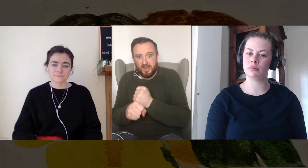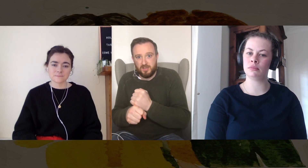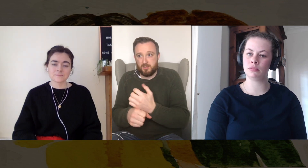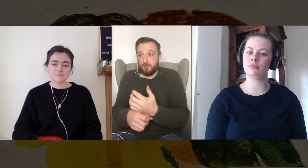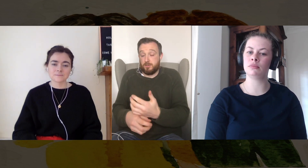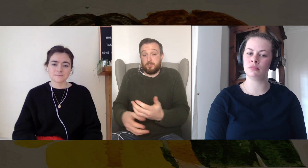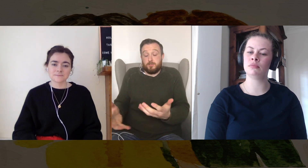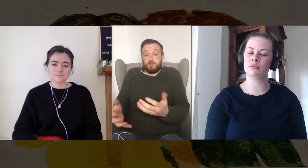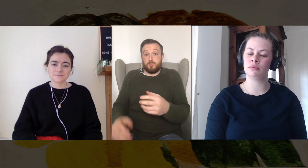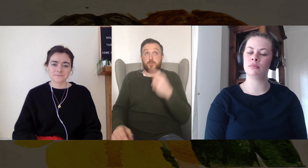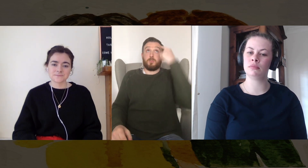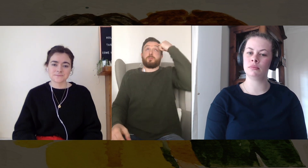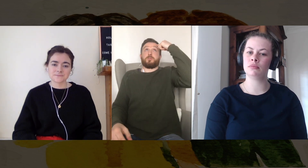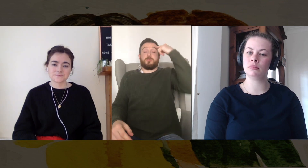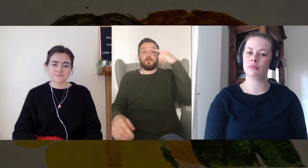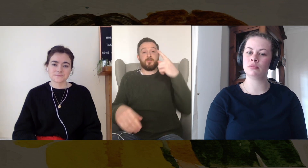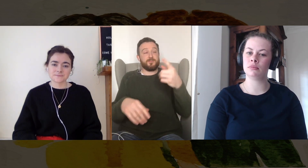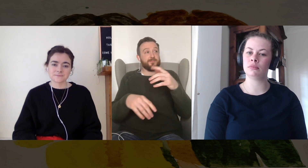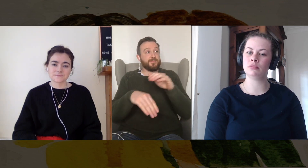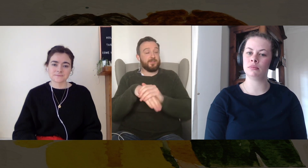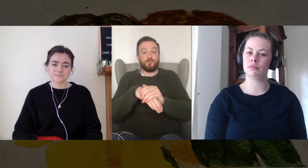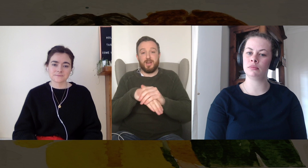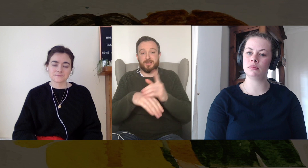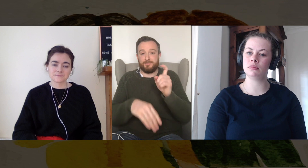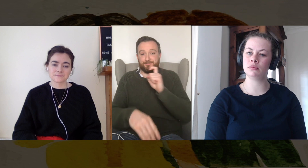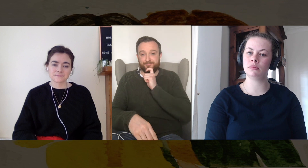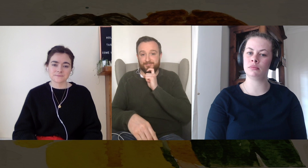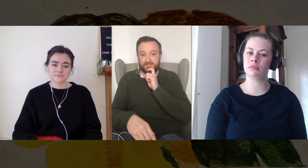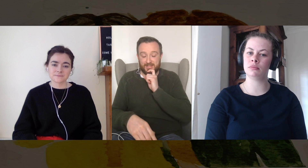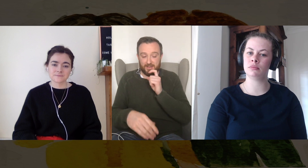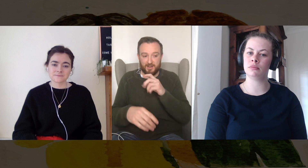it can be stressful, etc., but you get the choice to do that.